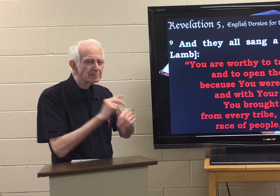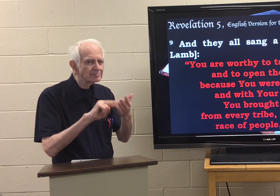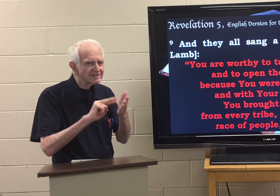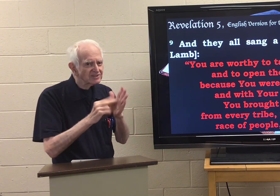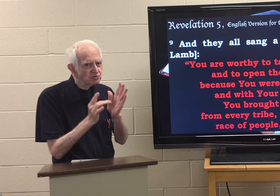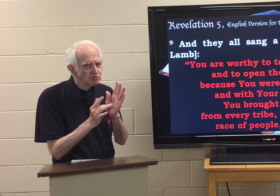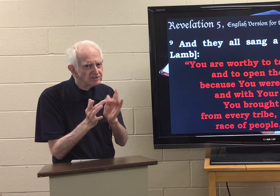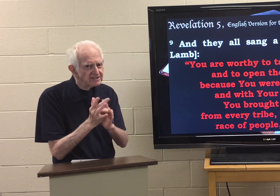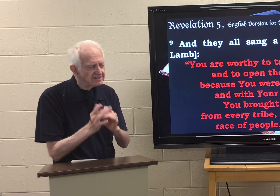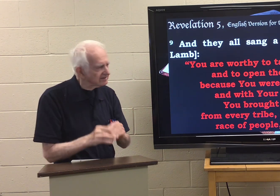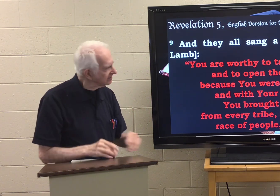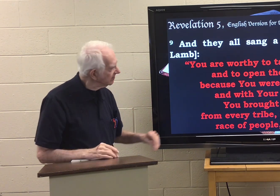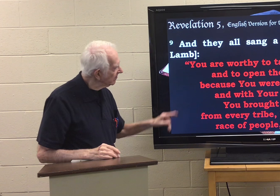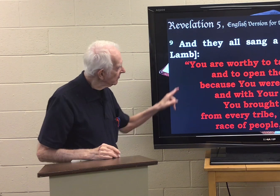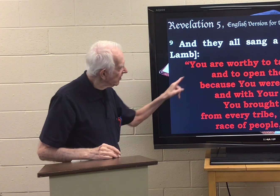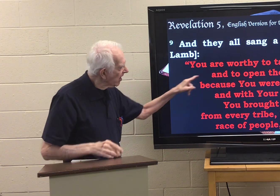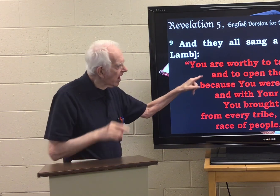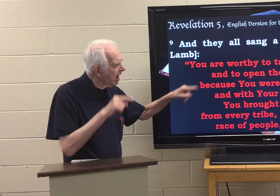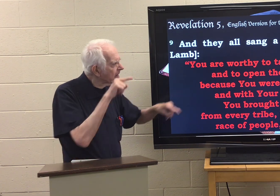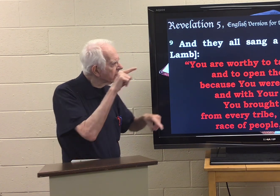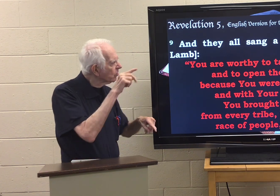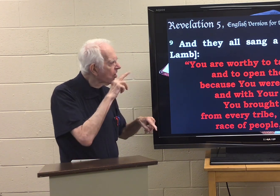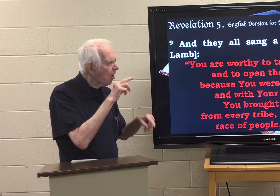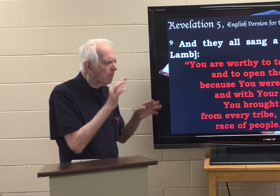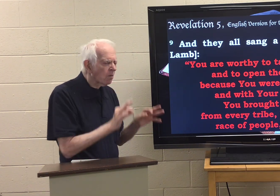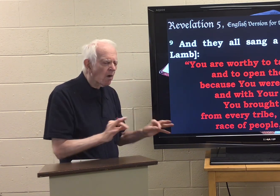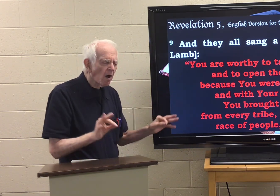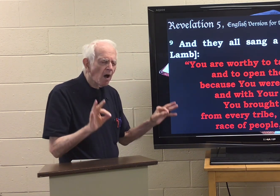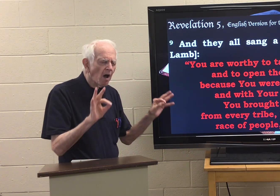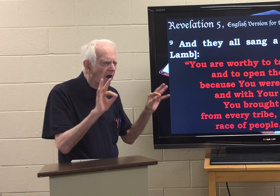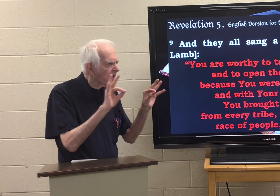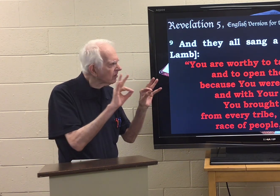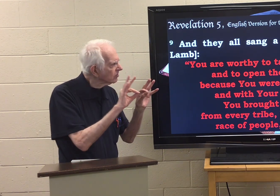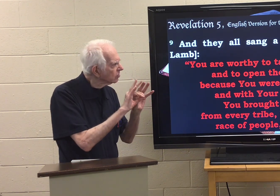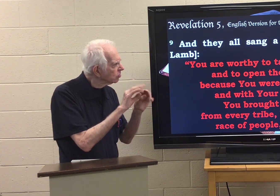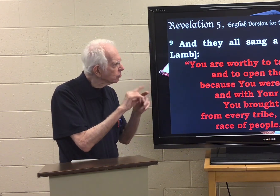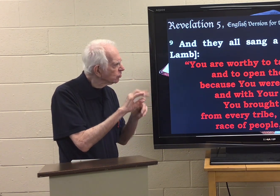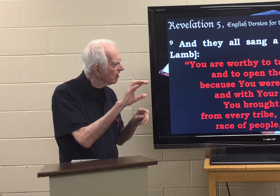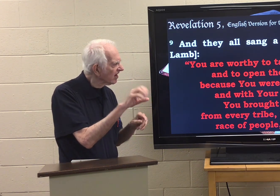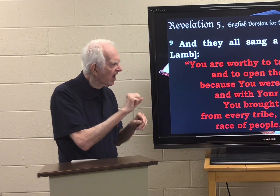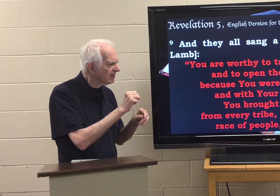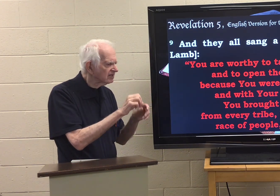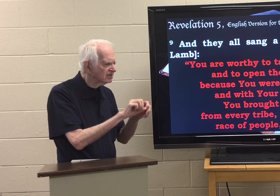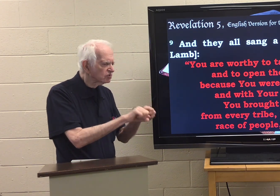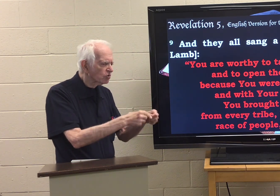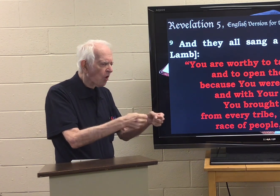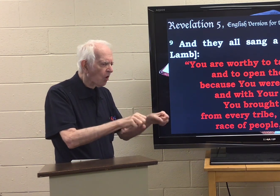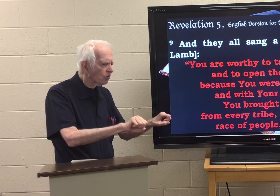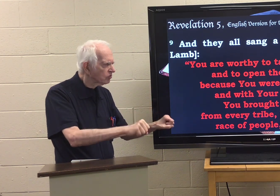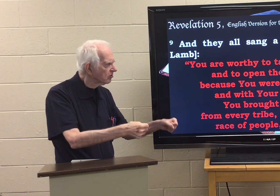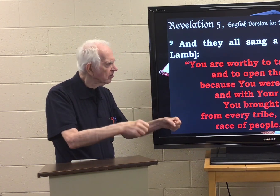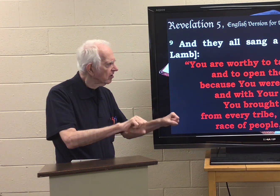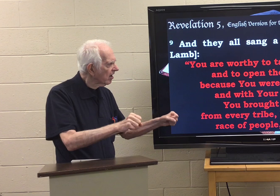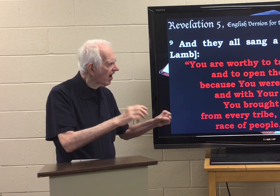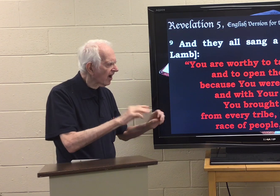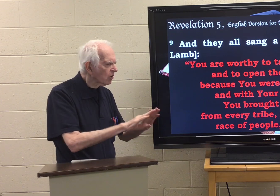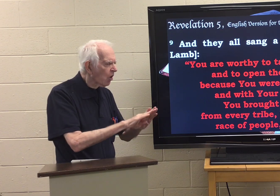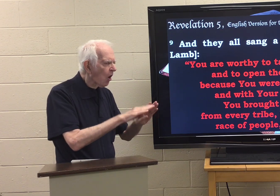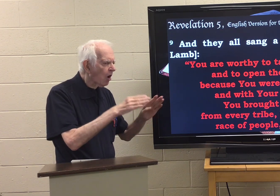Lamb, meaning Jesus. You are worthy to take the scroll and to open